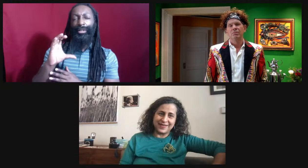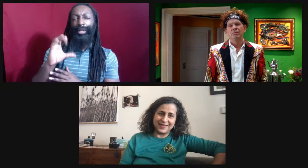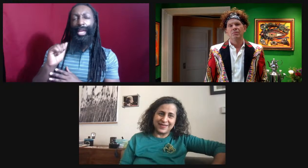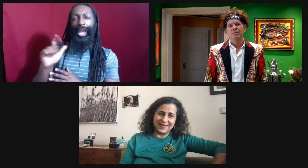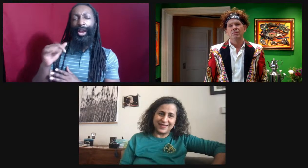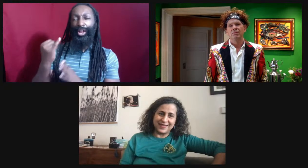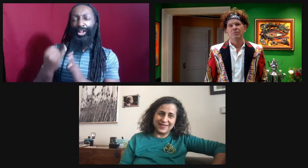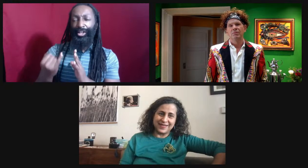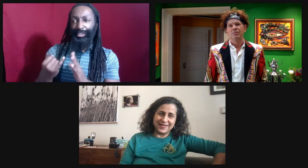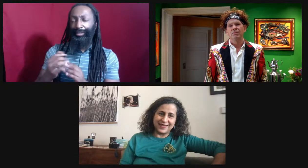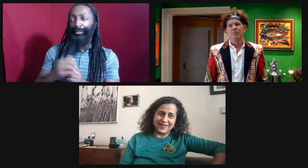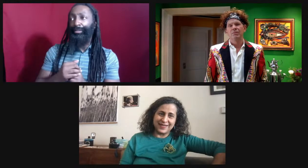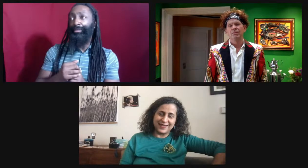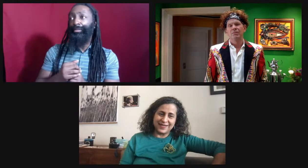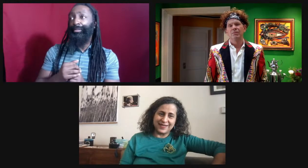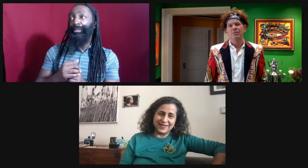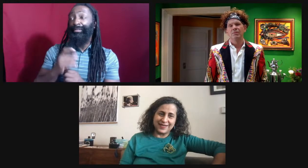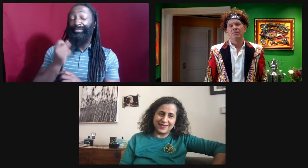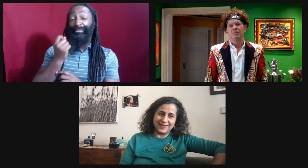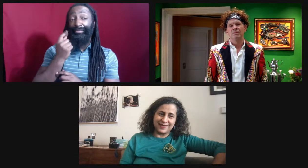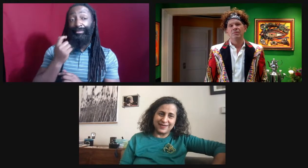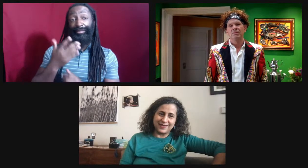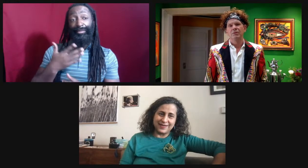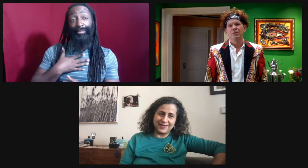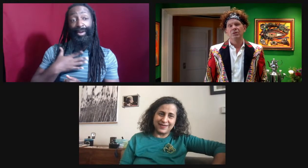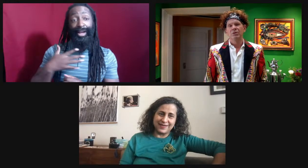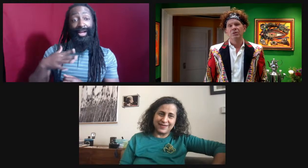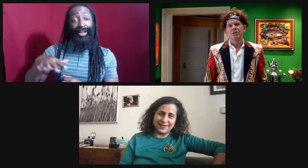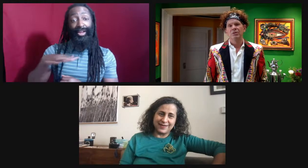So I went to CalArts.